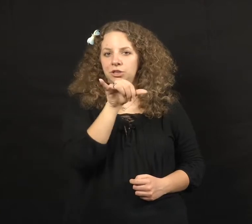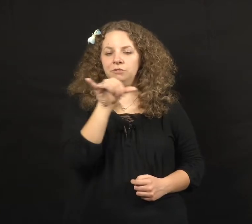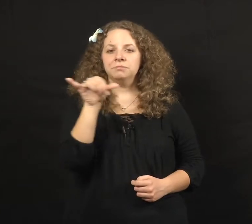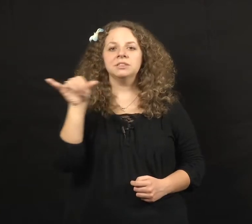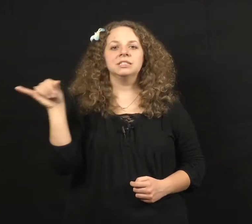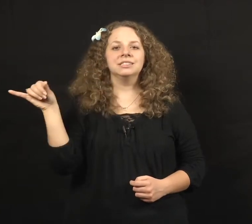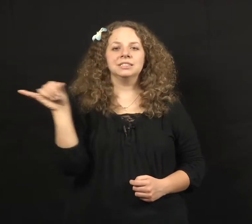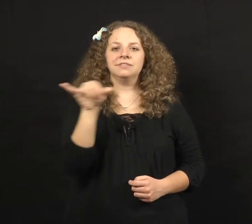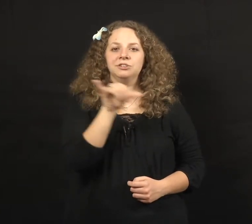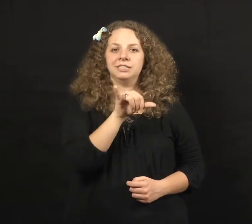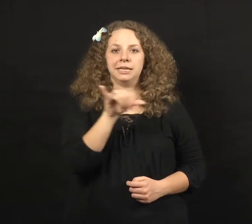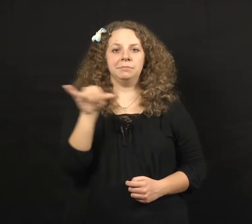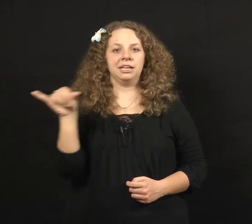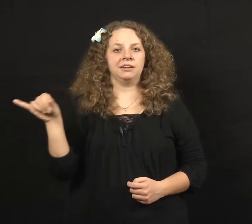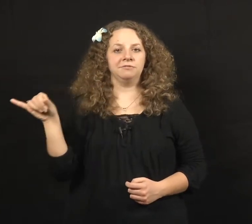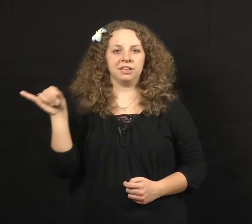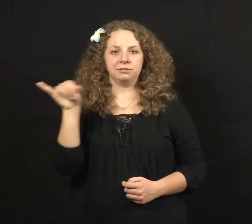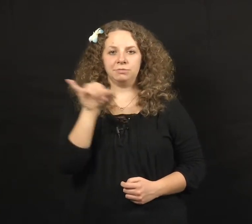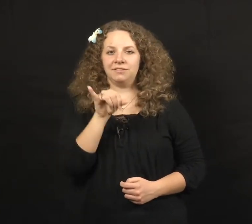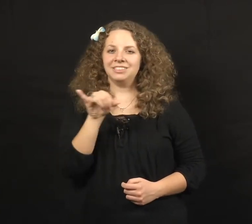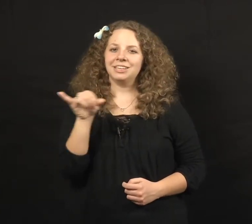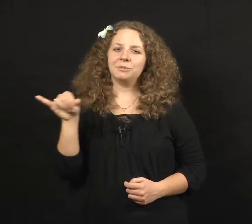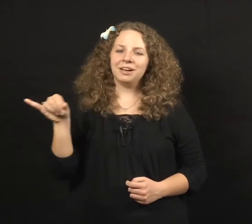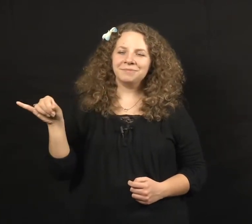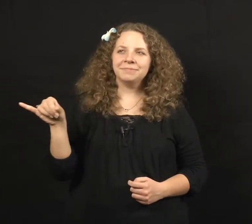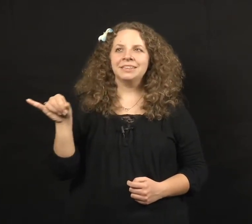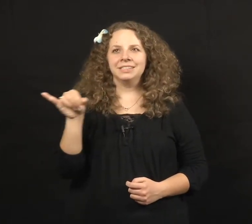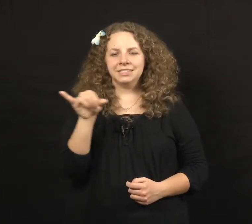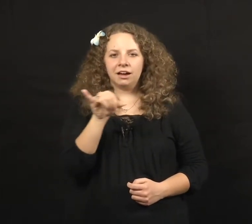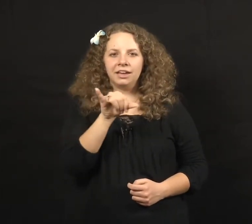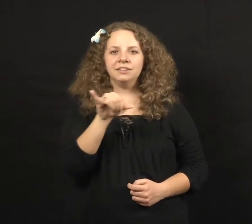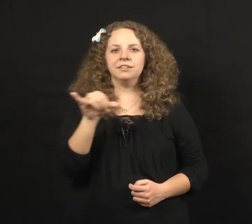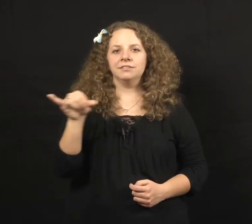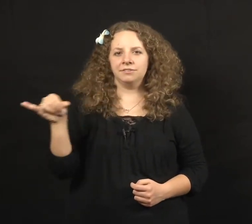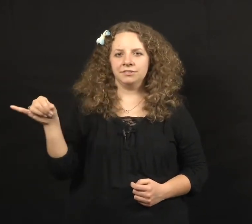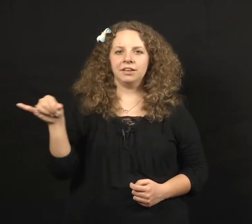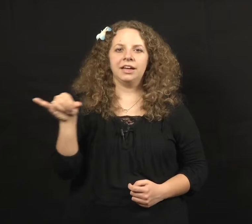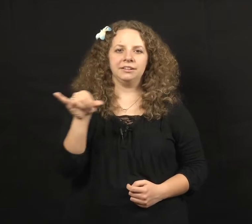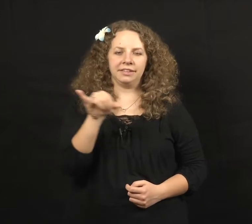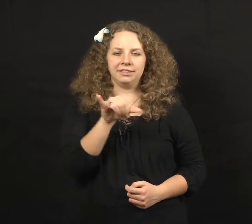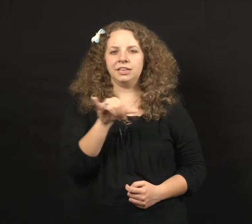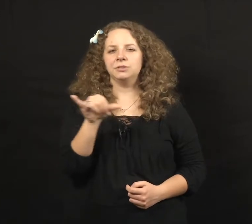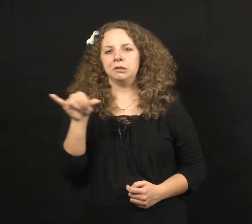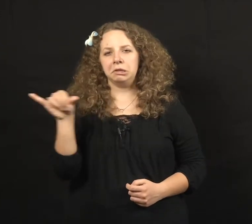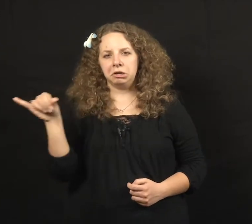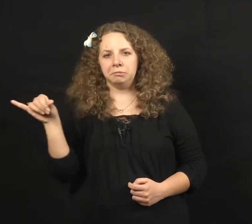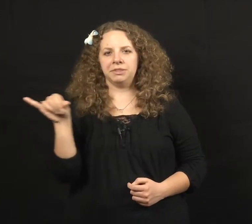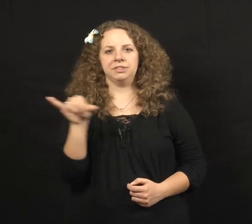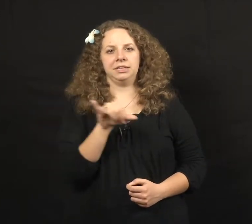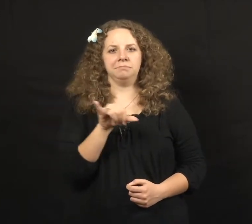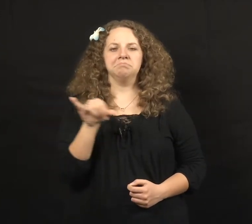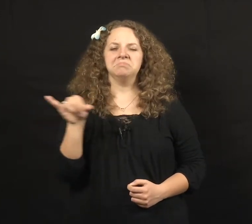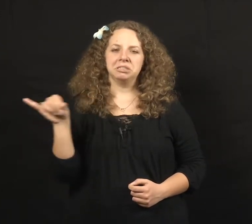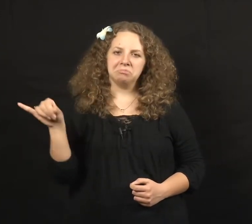Similar. This is the sign for same, but I can inflect my face like, well, it's kind of like that. So a little bit the same.